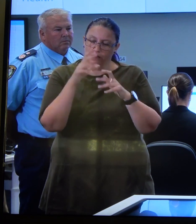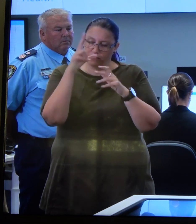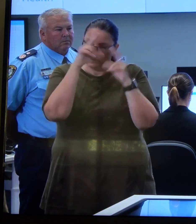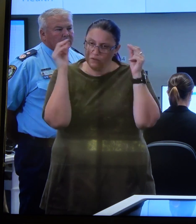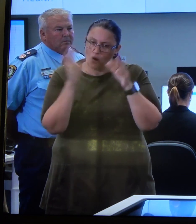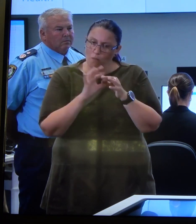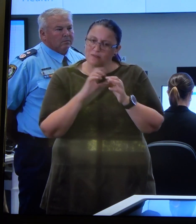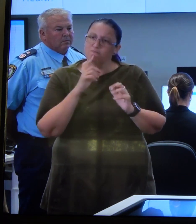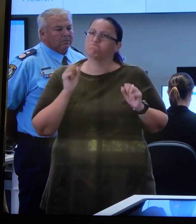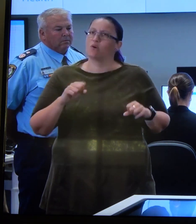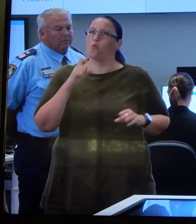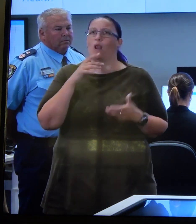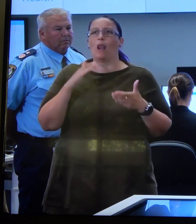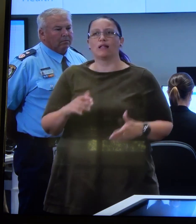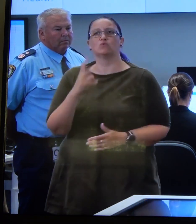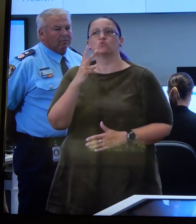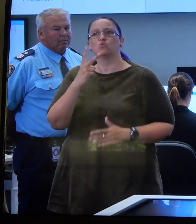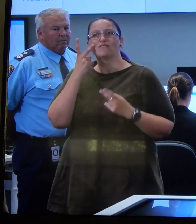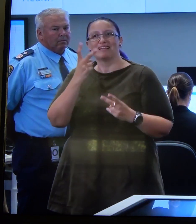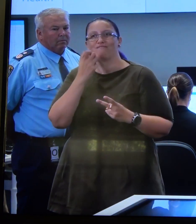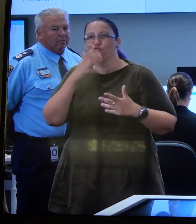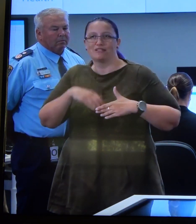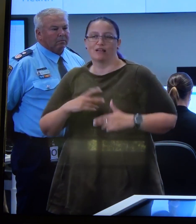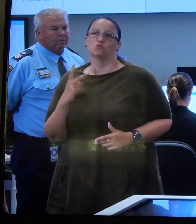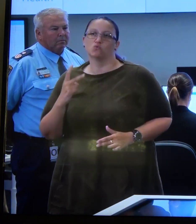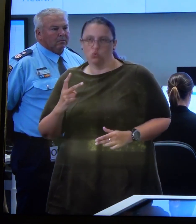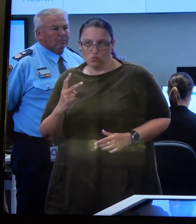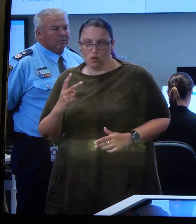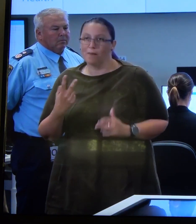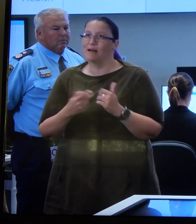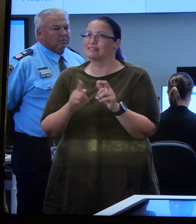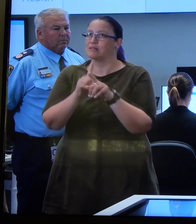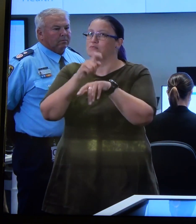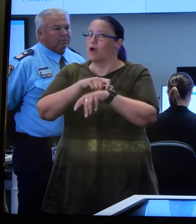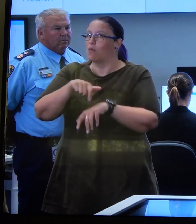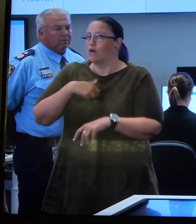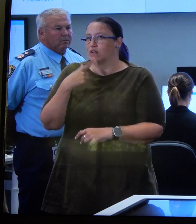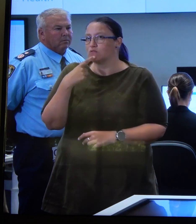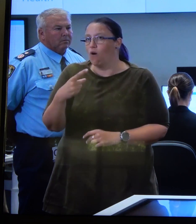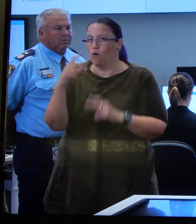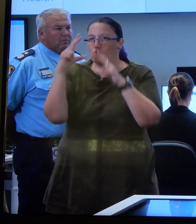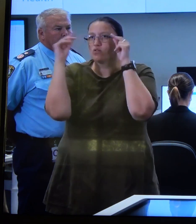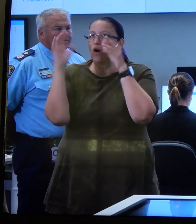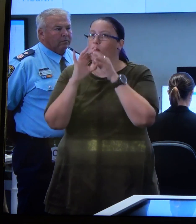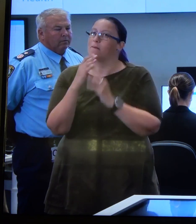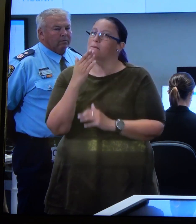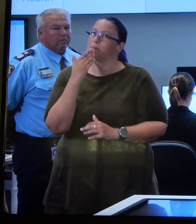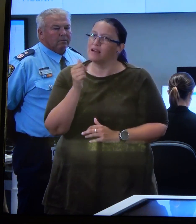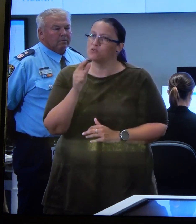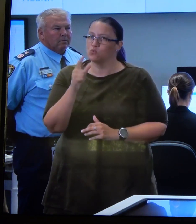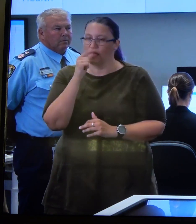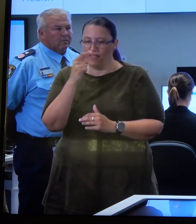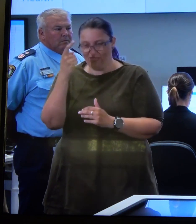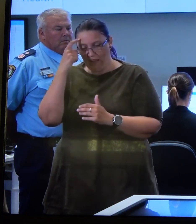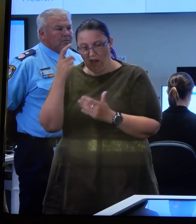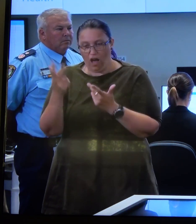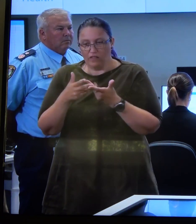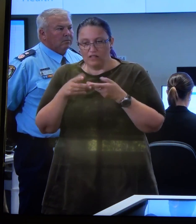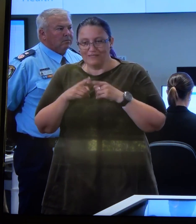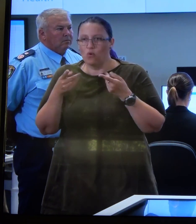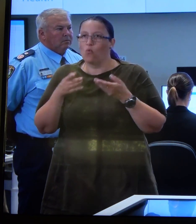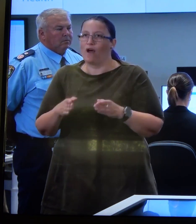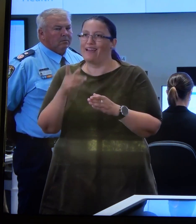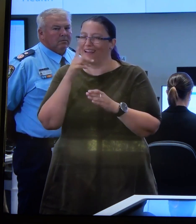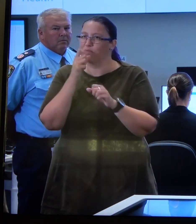2 visitors per day, but we also urged aged care facilities to look at other ways that they can keep their residents